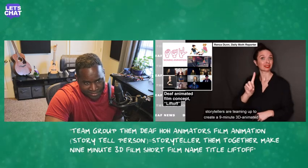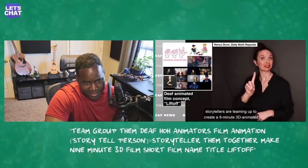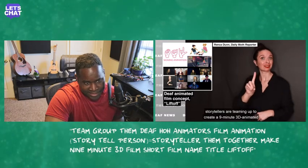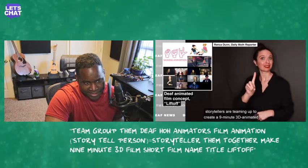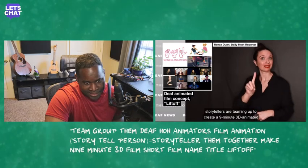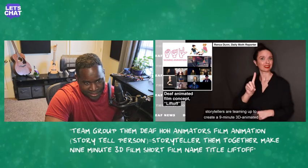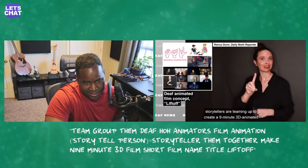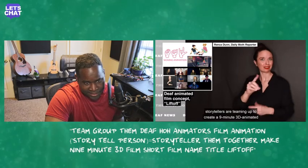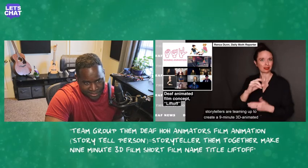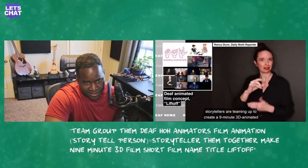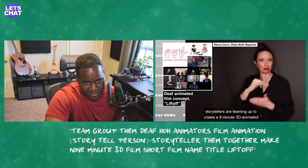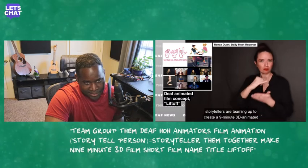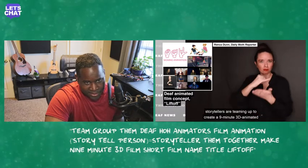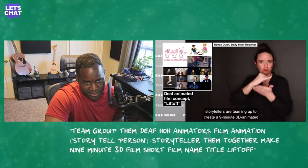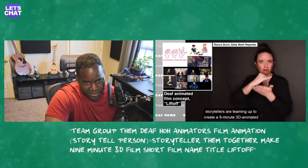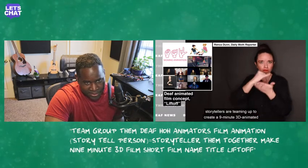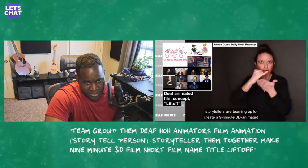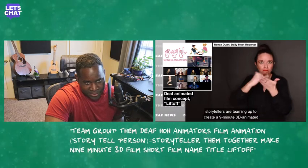3D.